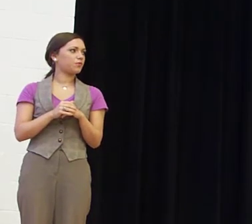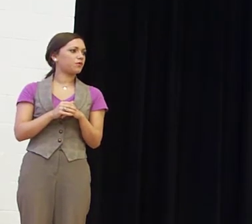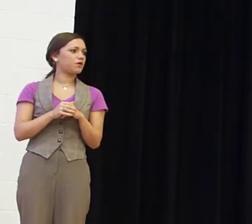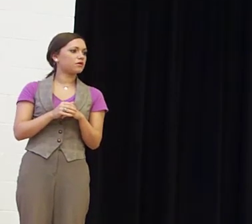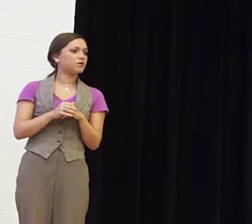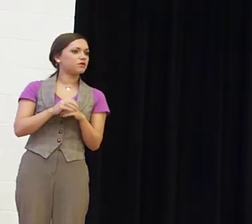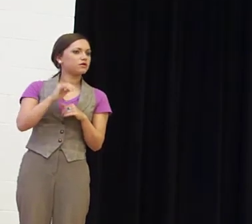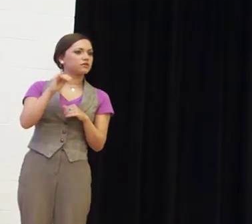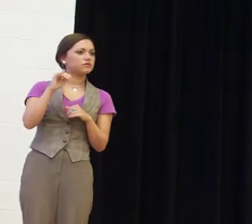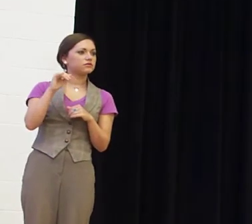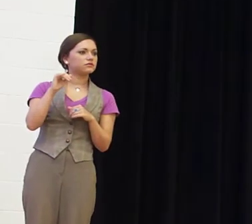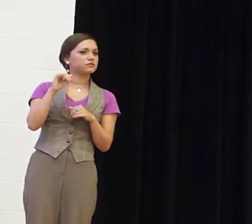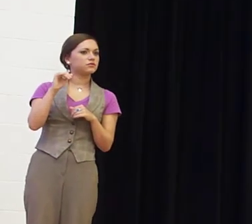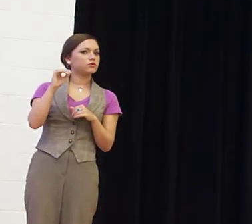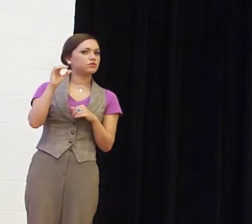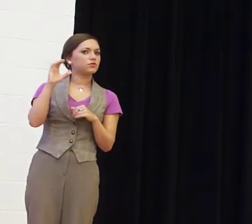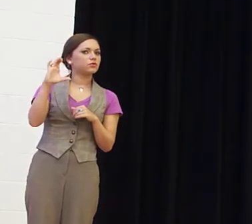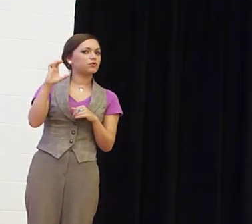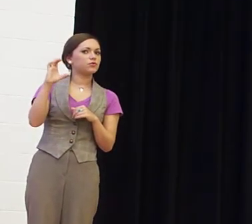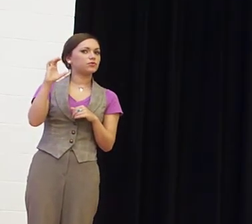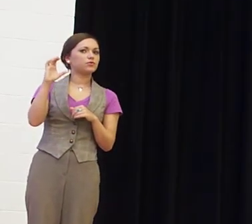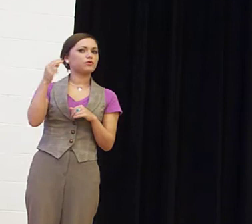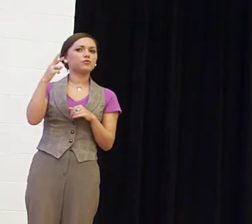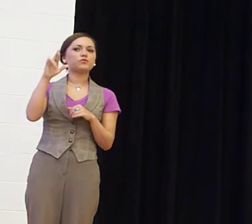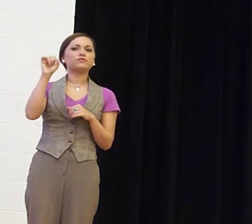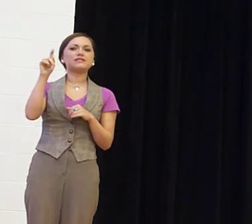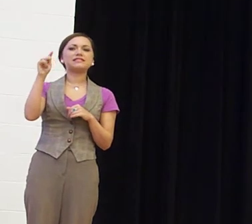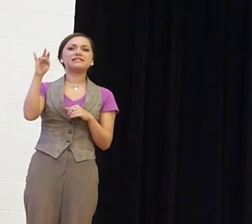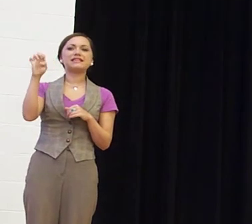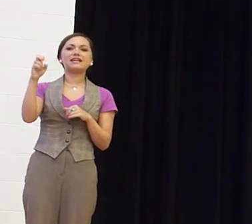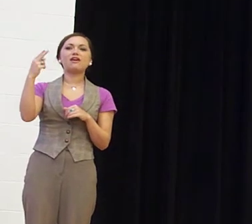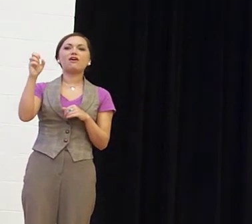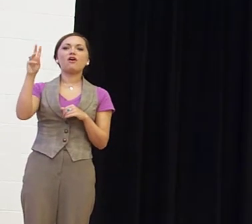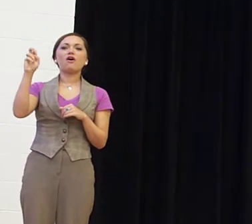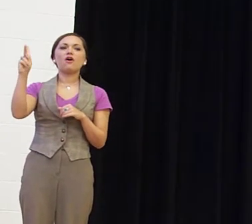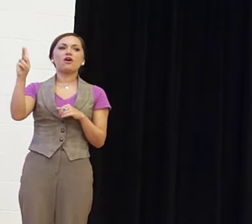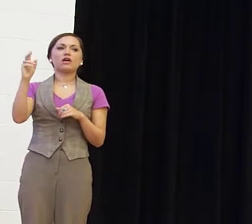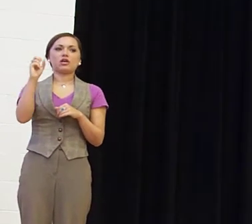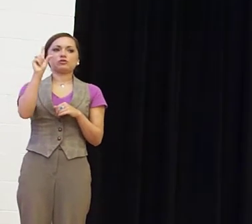Special guest today, Christine Ha, the 2012 Master Chef winner.